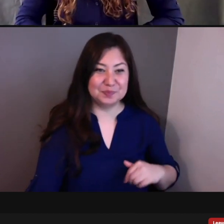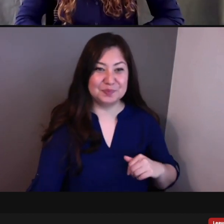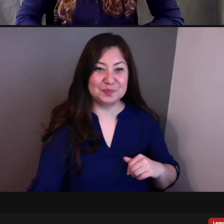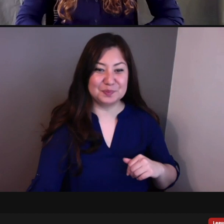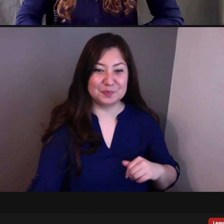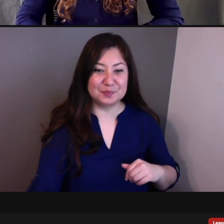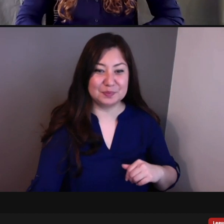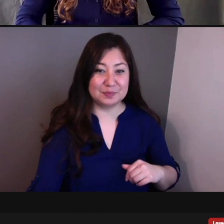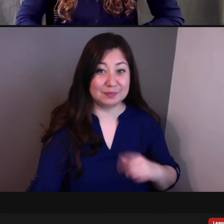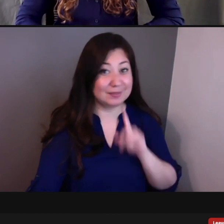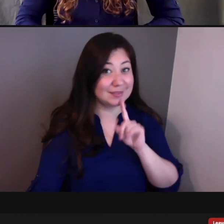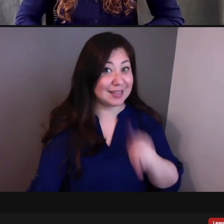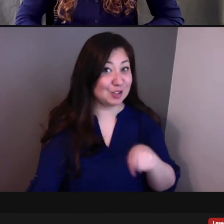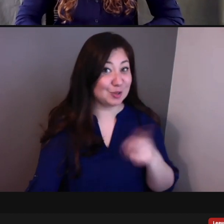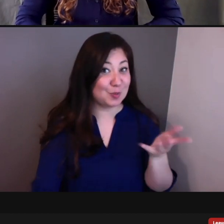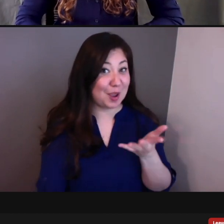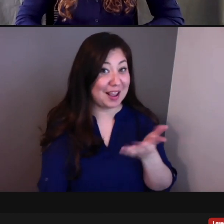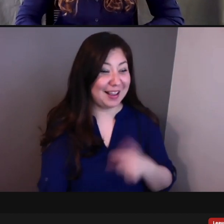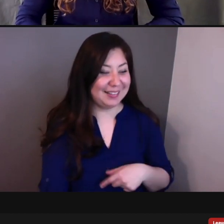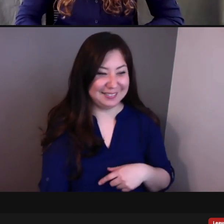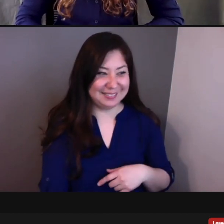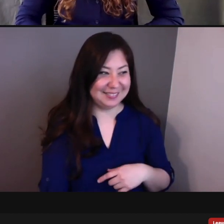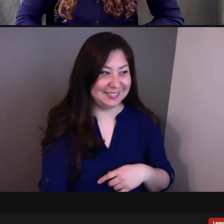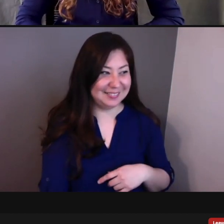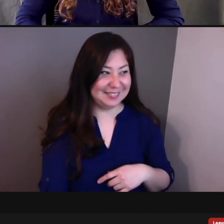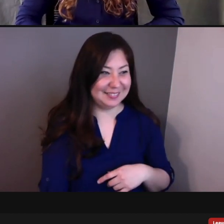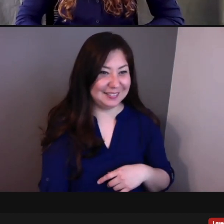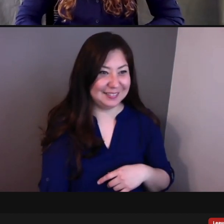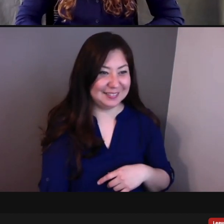We'll give people maybe 20 seconds to answer.